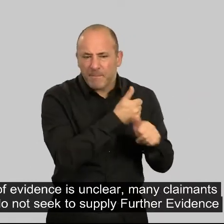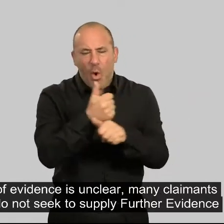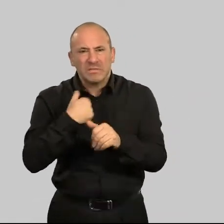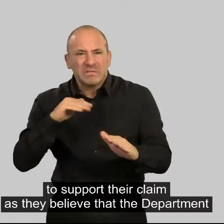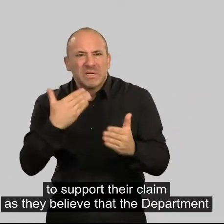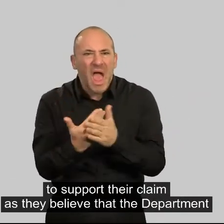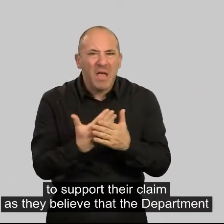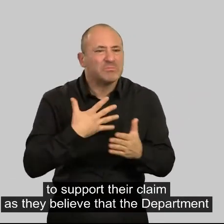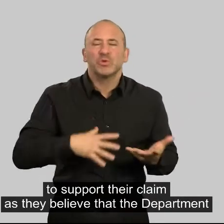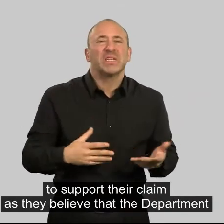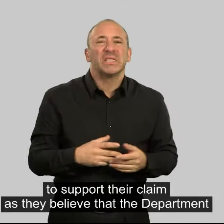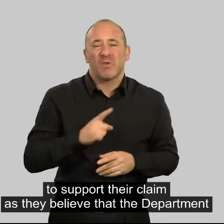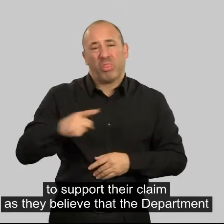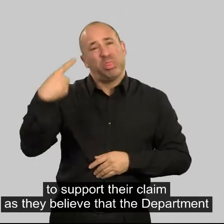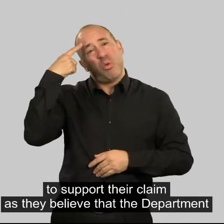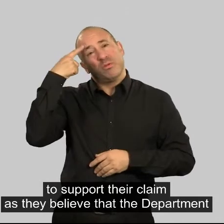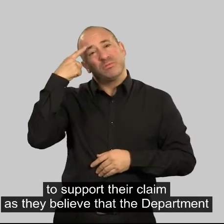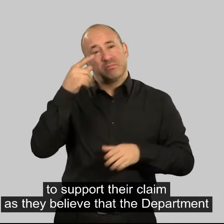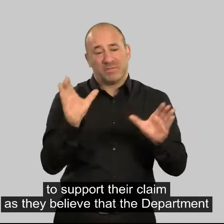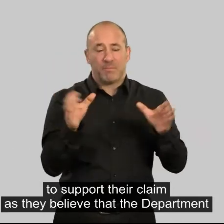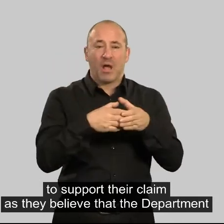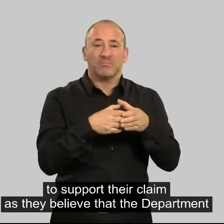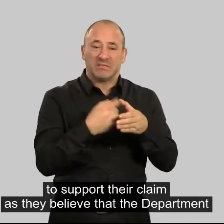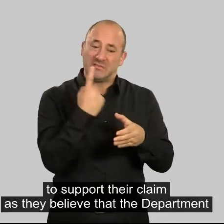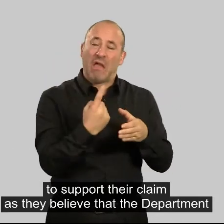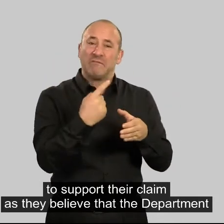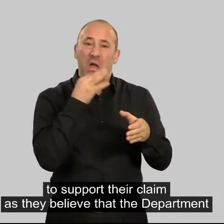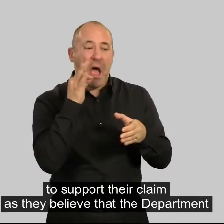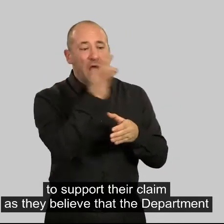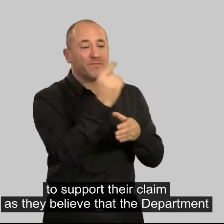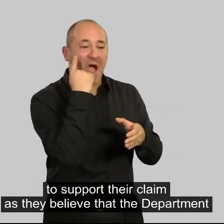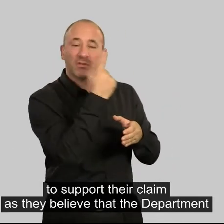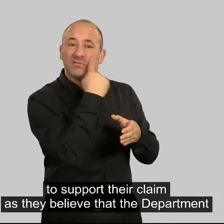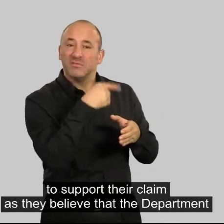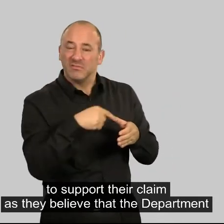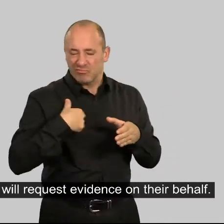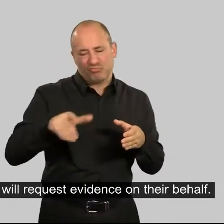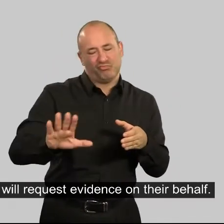as they may believe that the department will request evidence on their behalf.